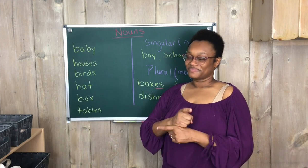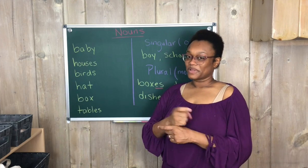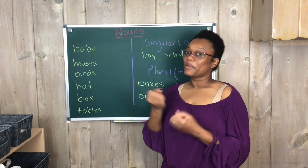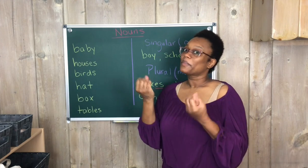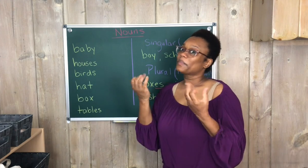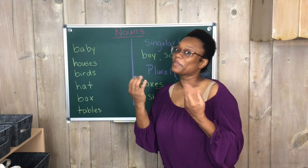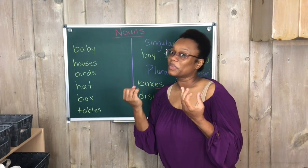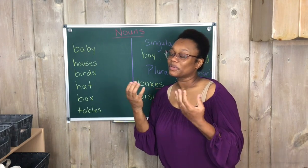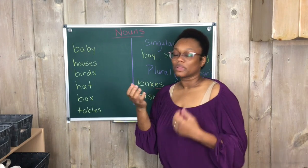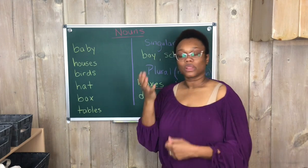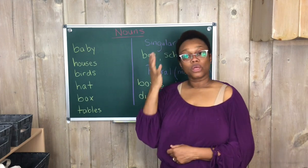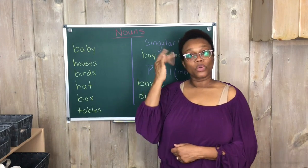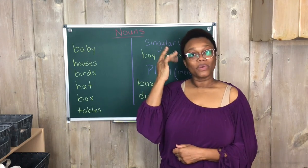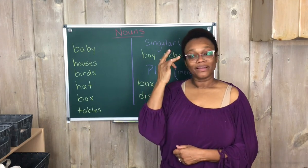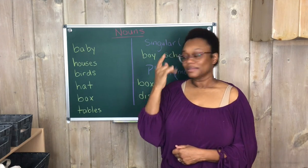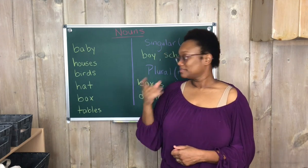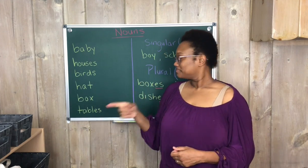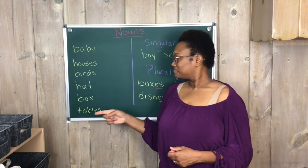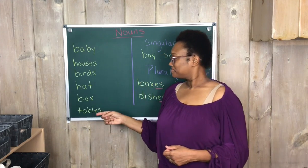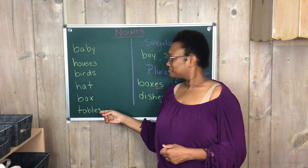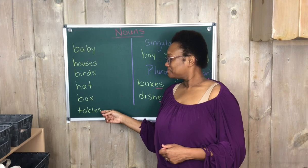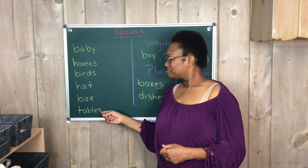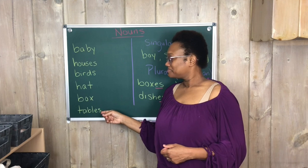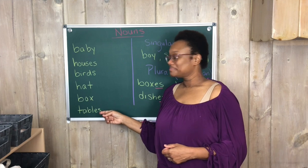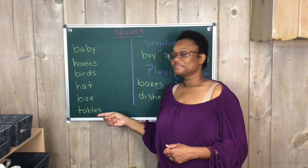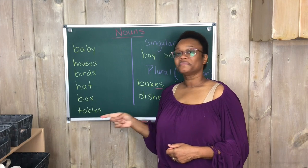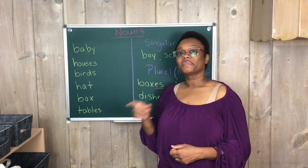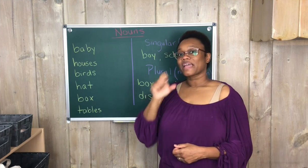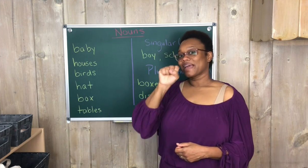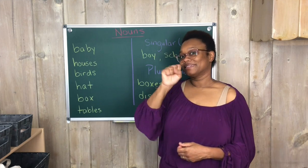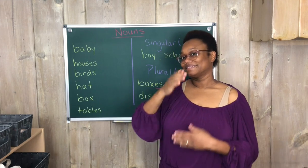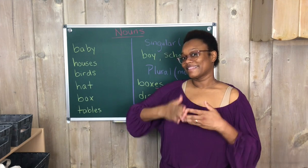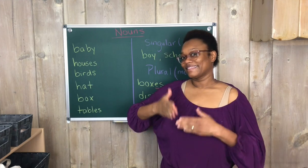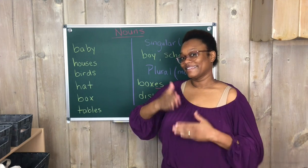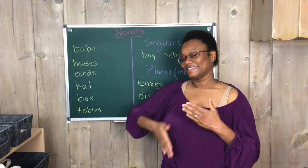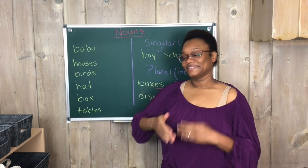You're right, it is plural because there's an S at the end of the word.